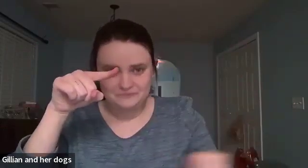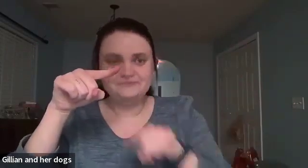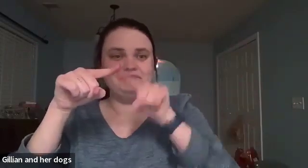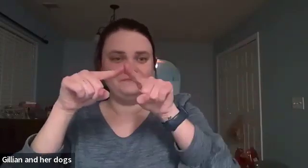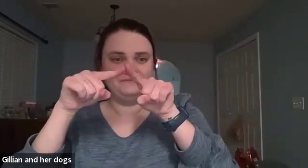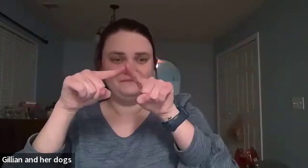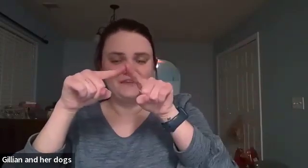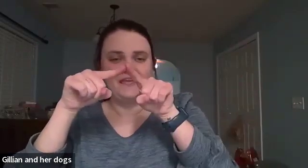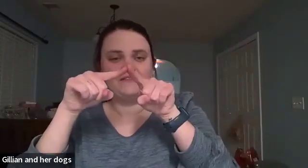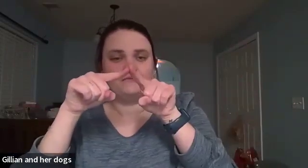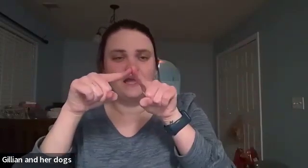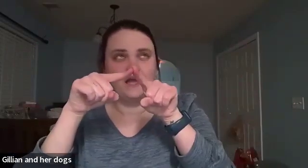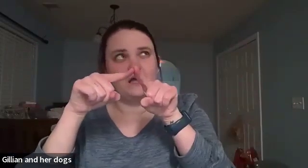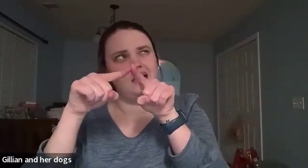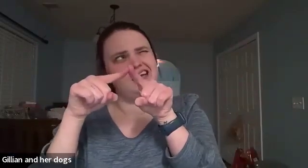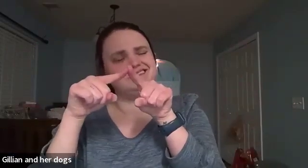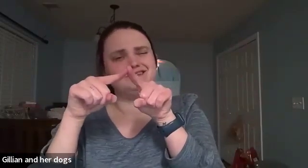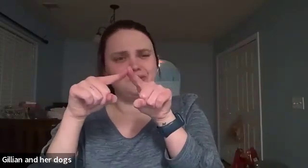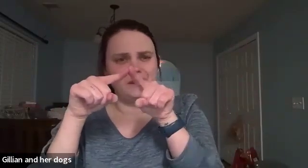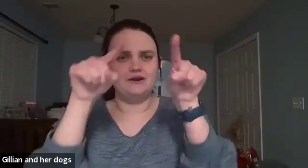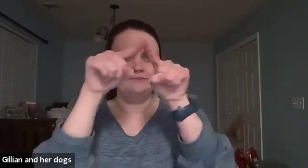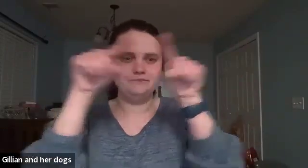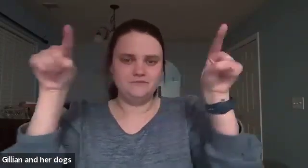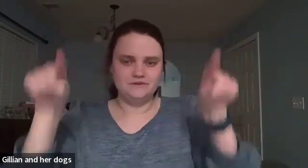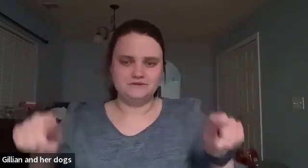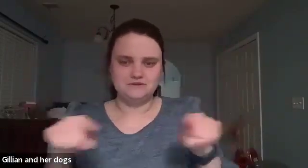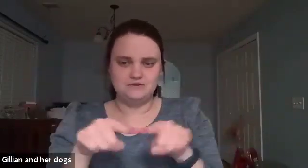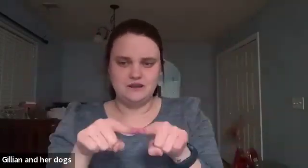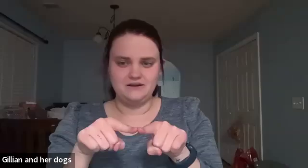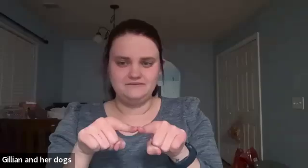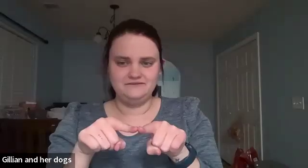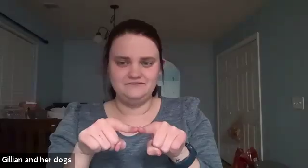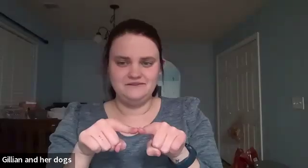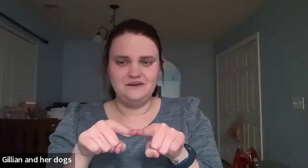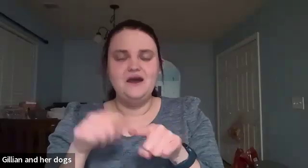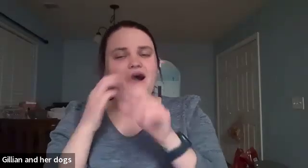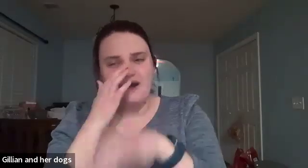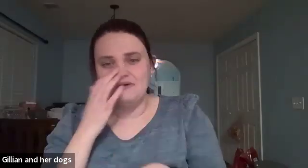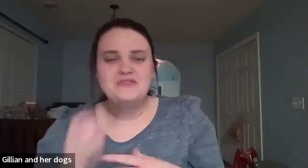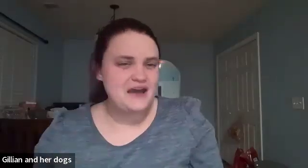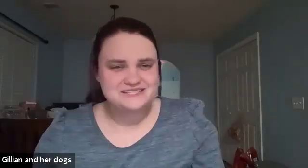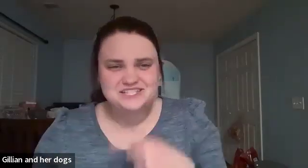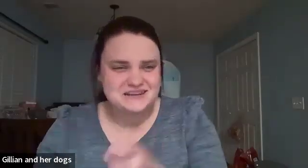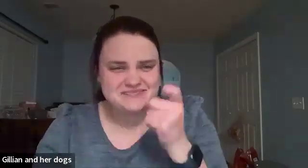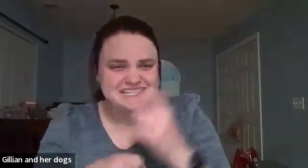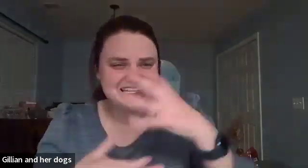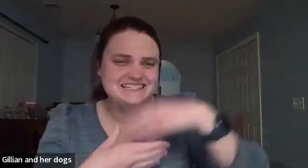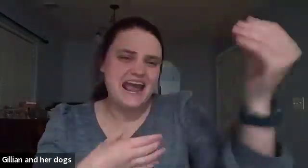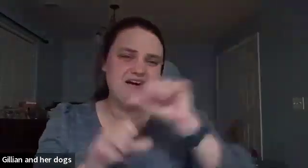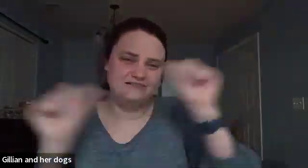Circle. Then we had square, square. That was just him teasing. He said out